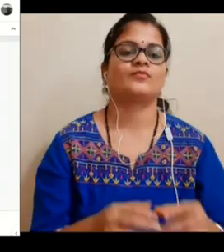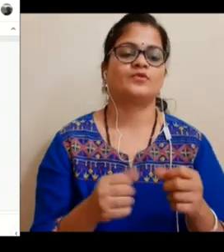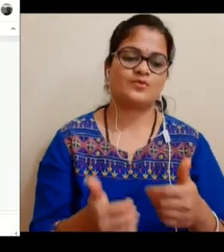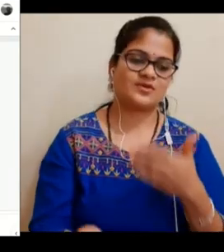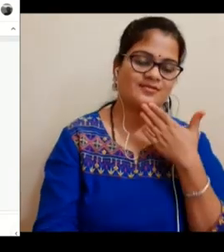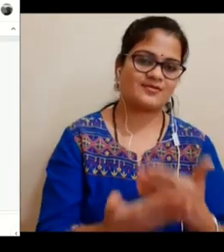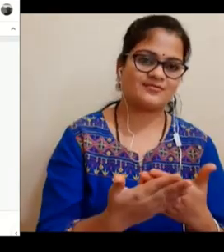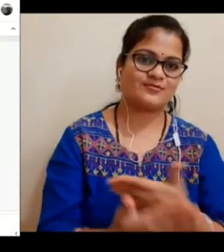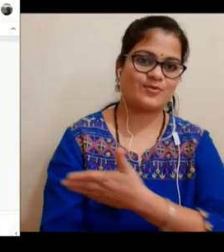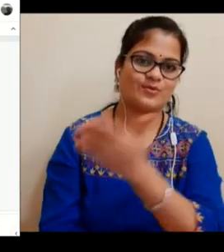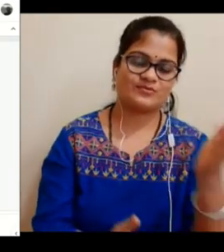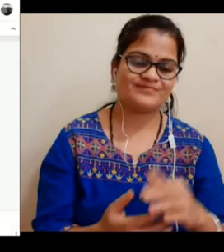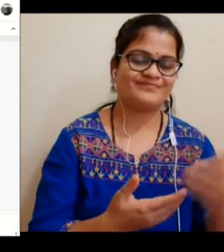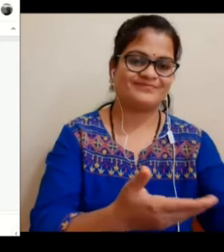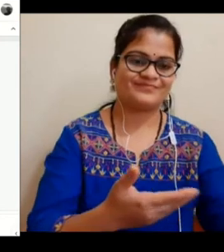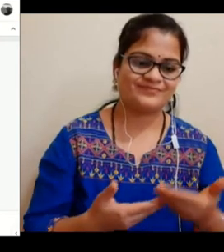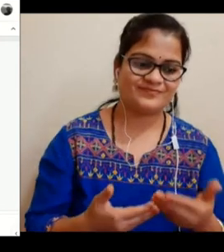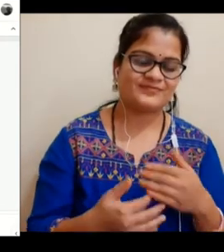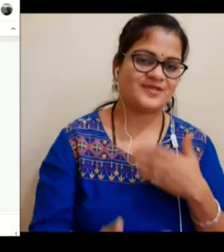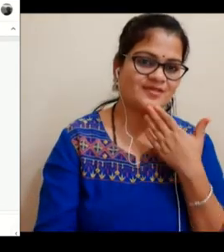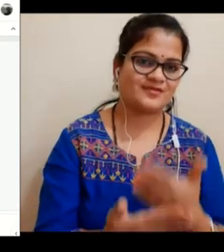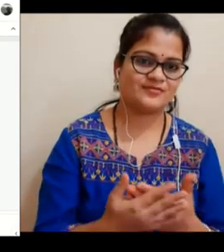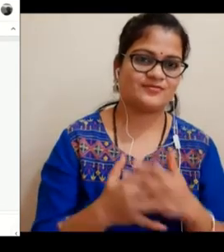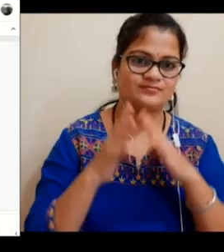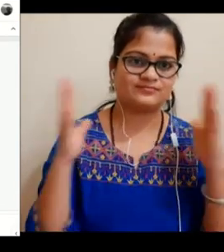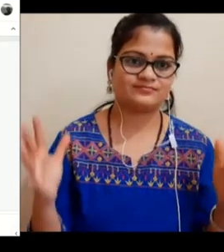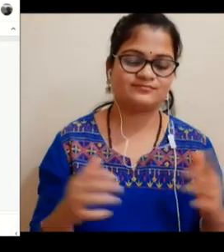Yeah. Thank you, everyone. Thanks for coming.